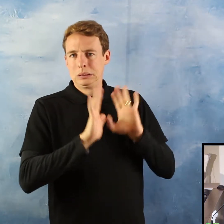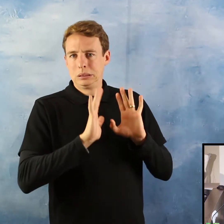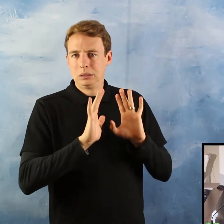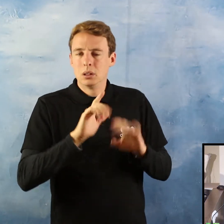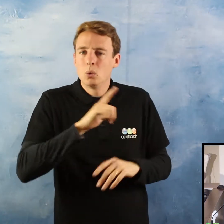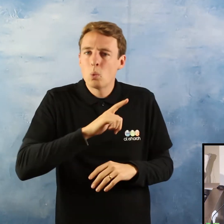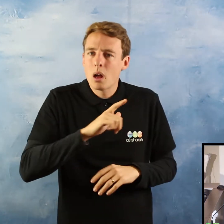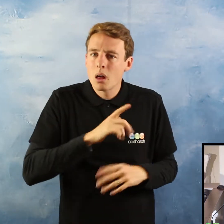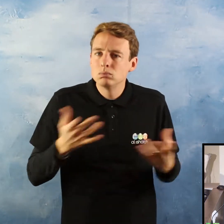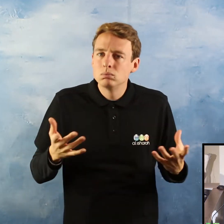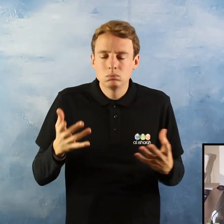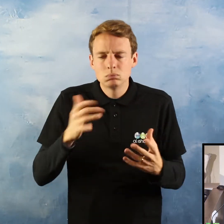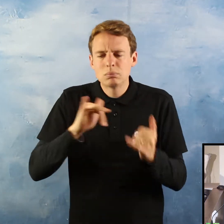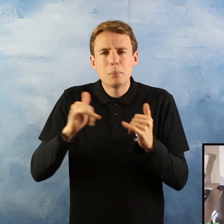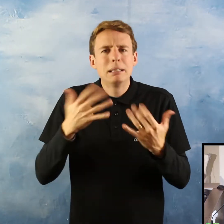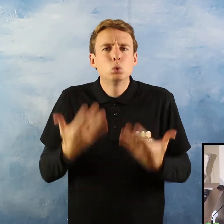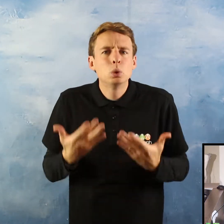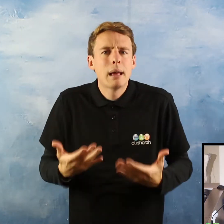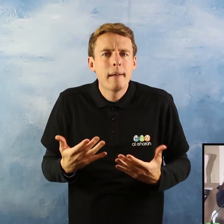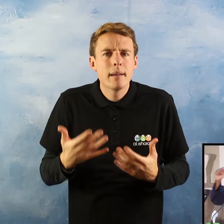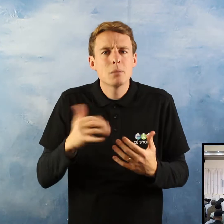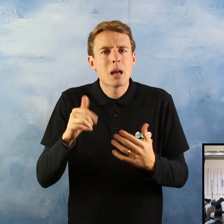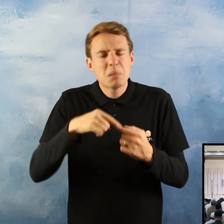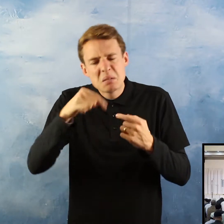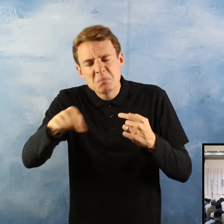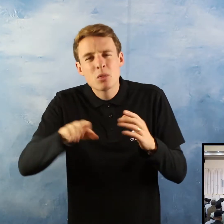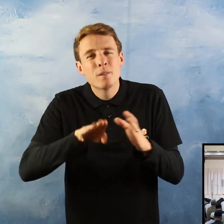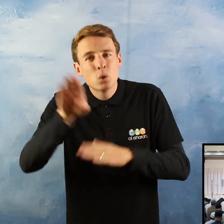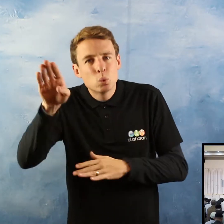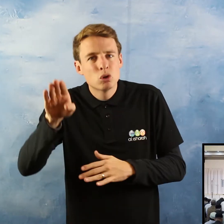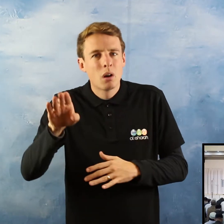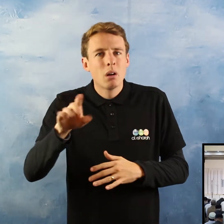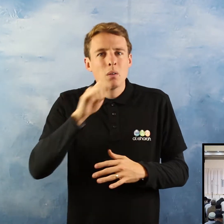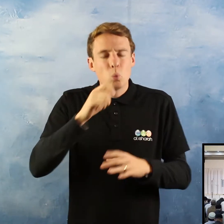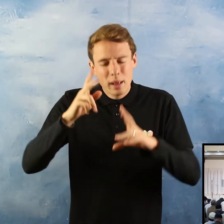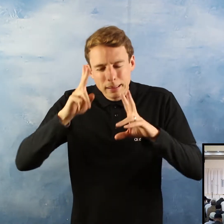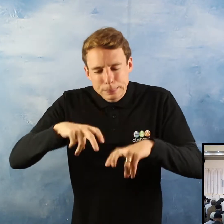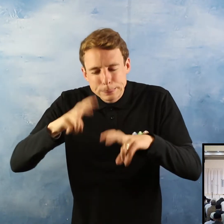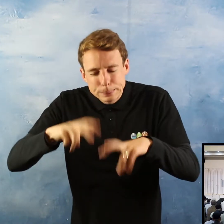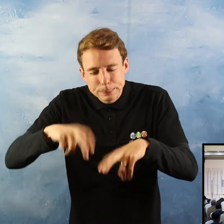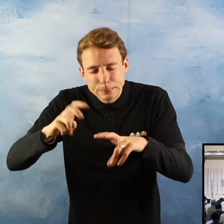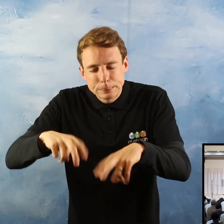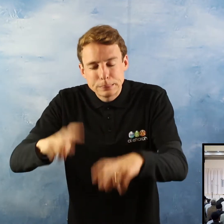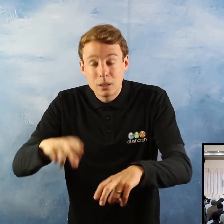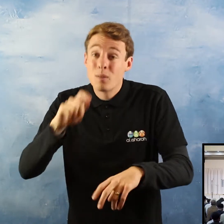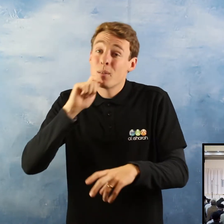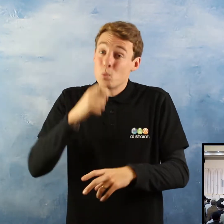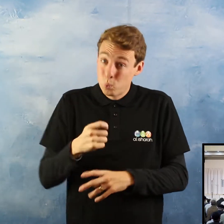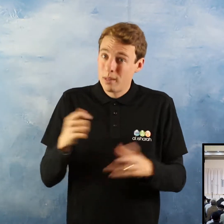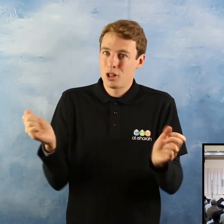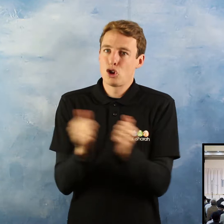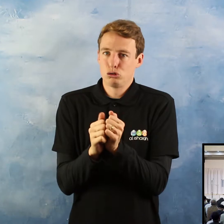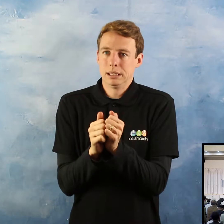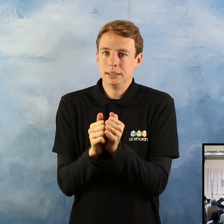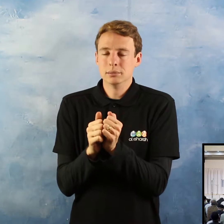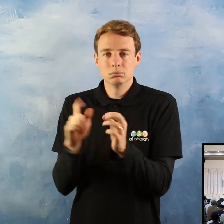come. If they want to, they study, they will come up with same conclusion. Like our chief medical officer says, exactly Quran